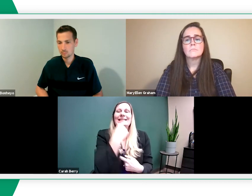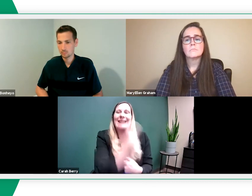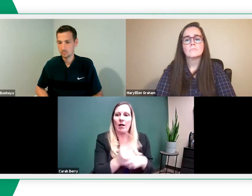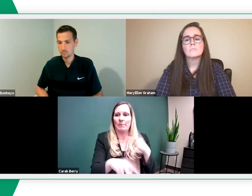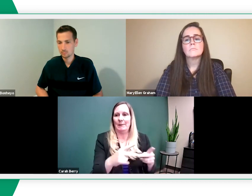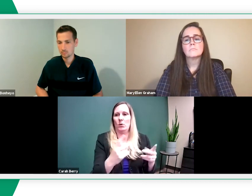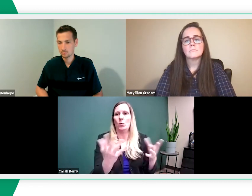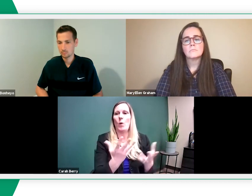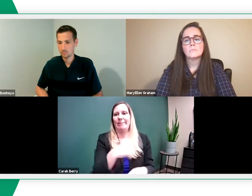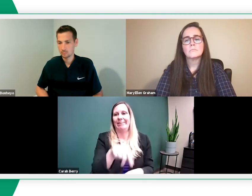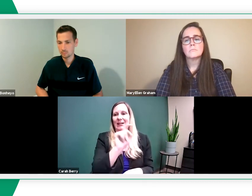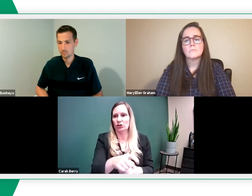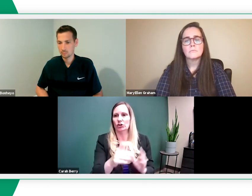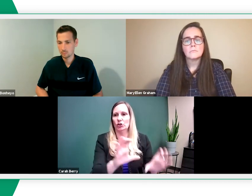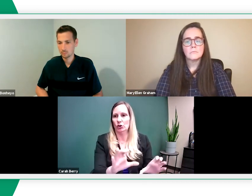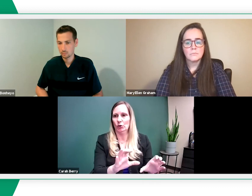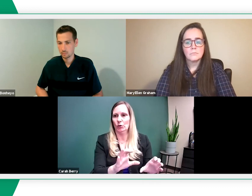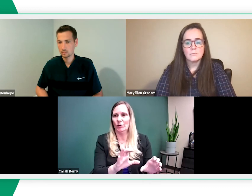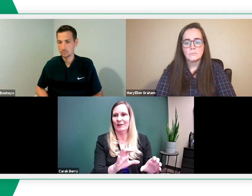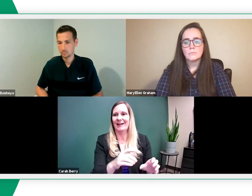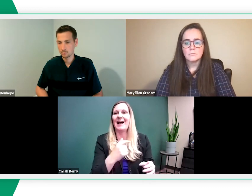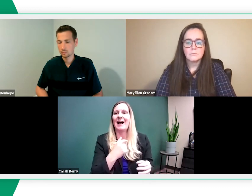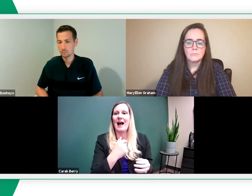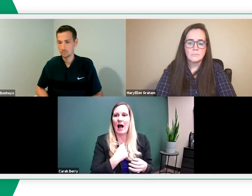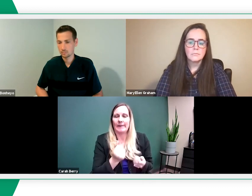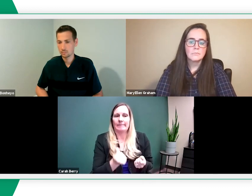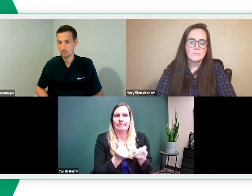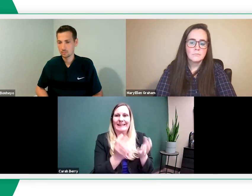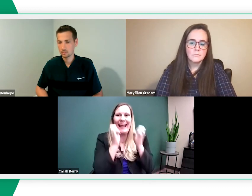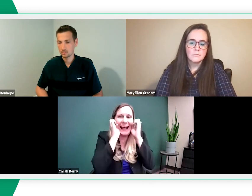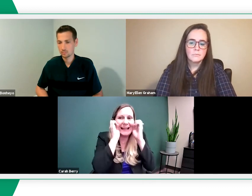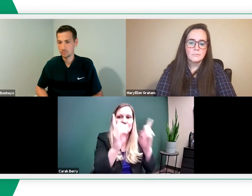going in. I don't tell the people what they should do.